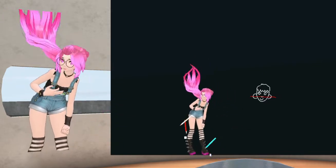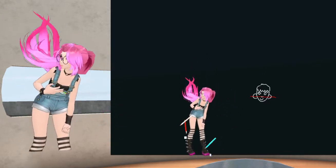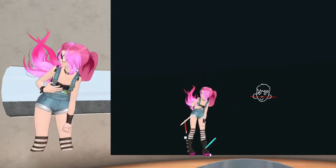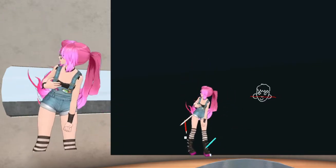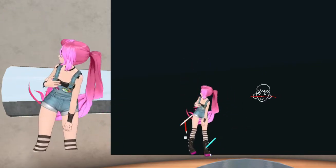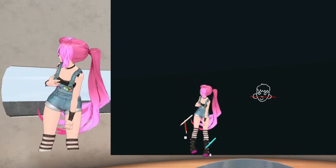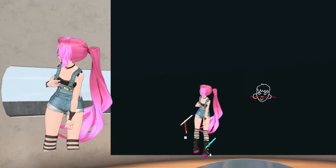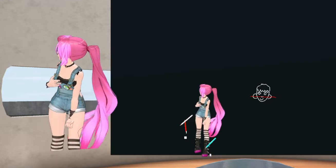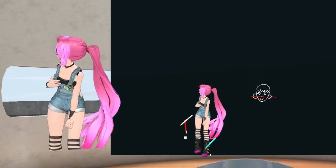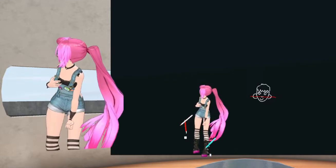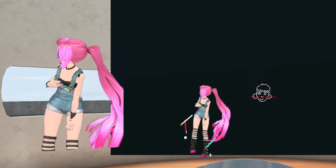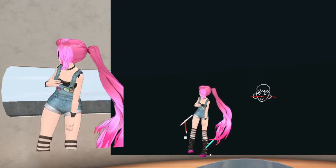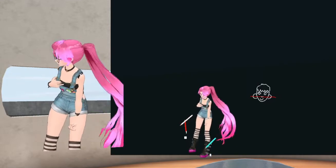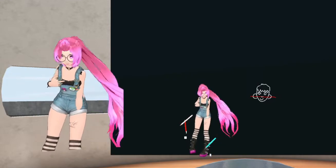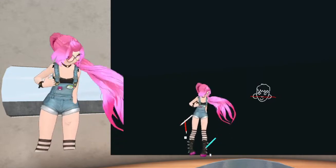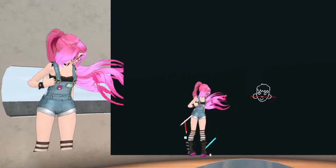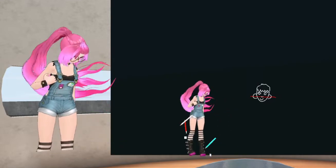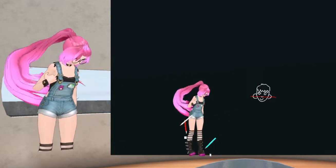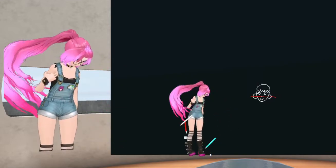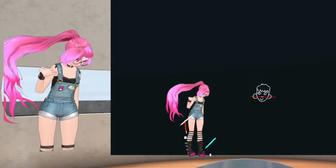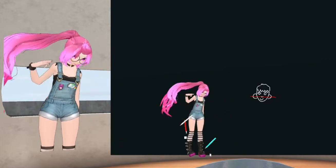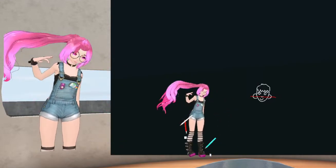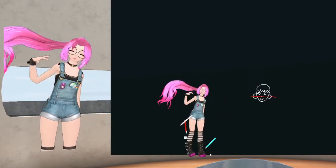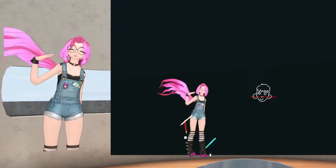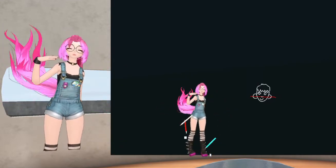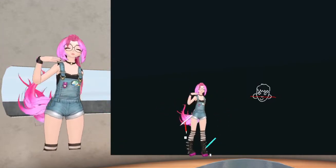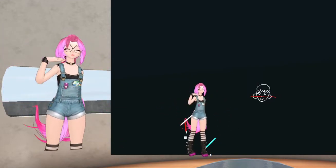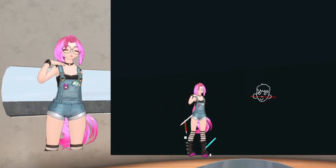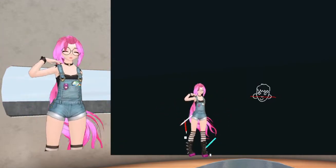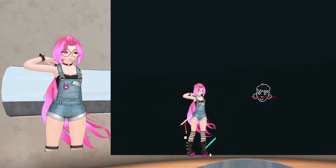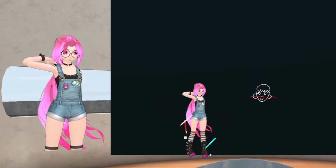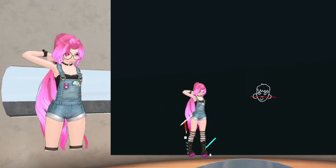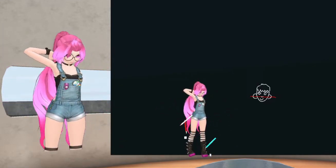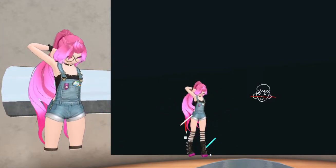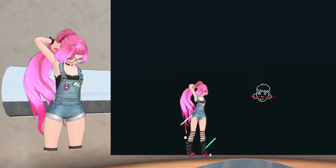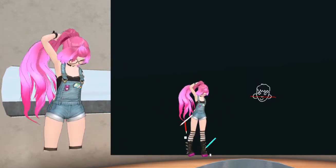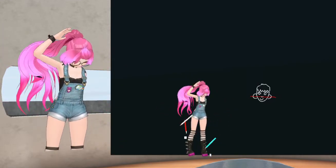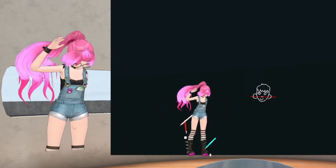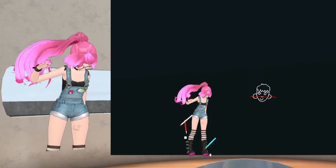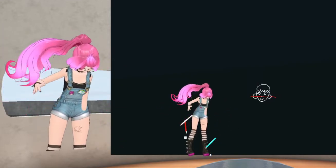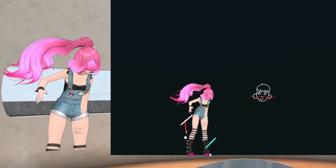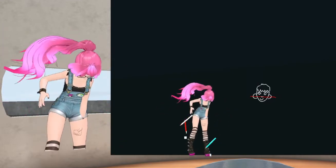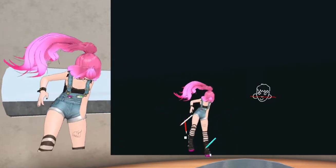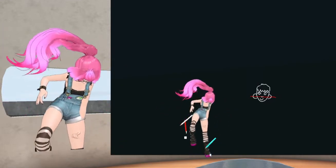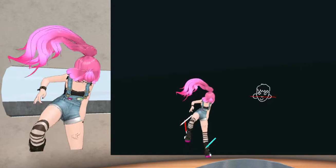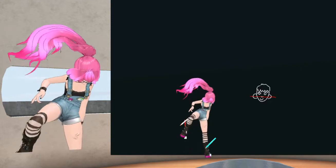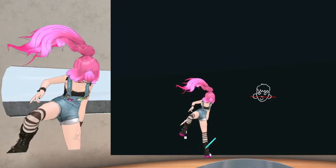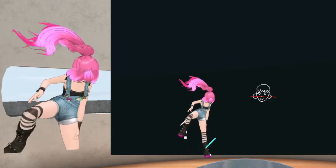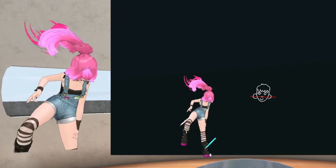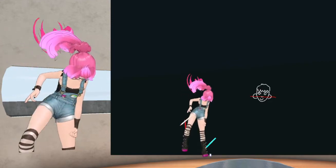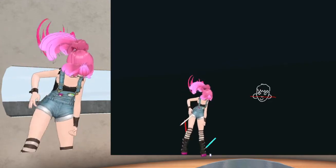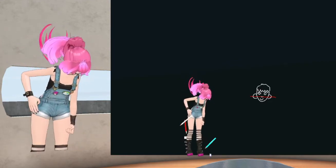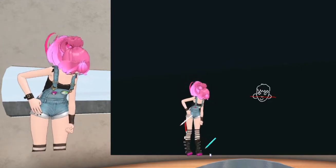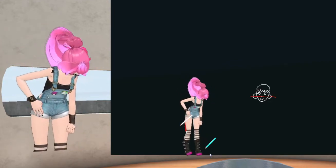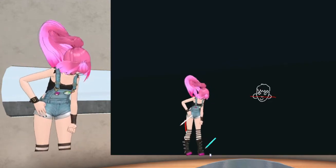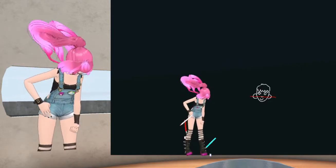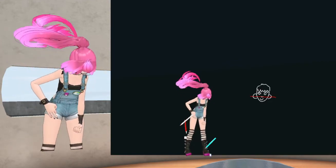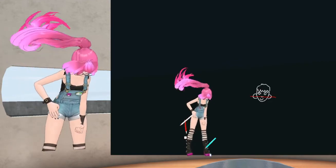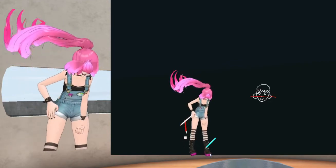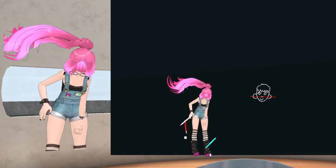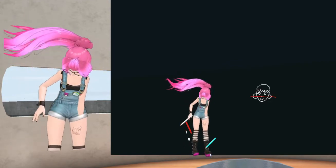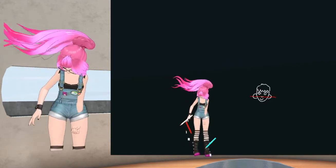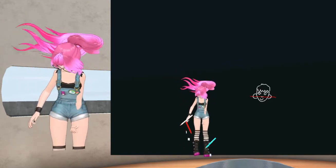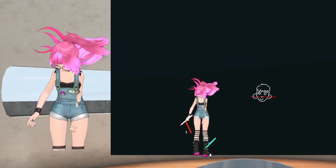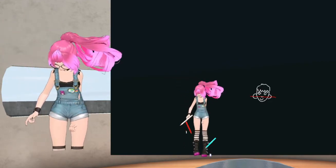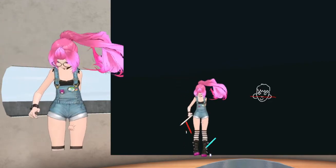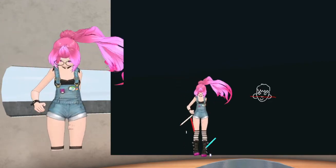on. Reset it up. Steam VR thinks one of your trackers is the controller. Controllers and turn them back on, and then Okay. on your full